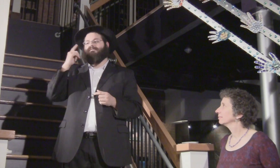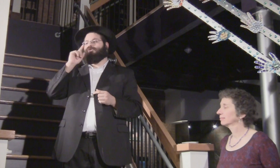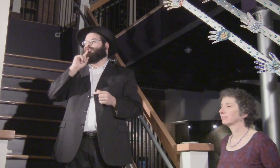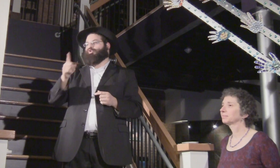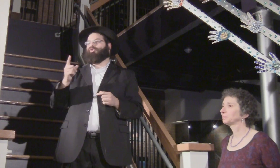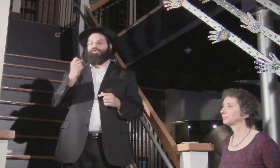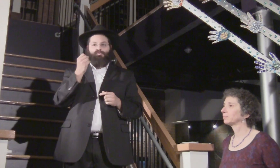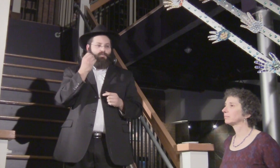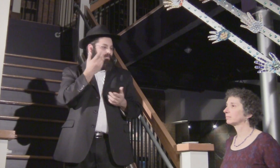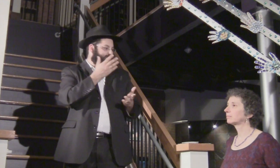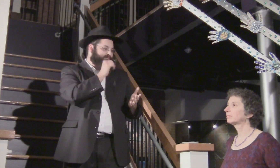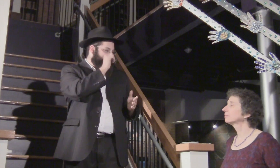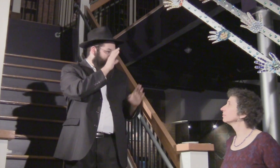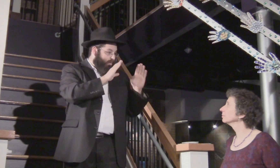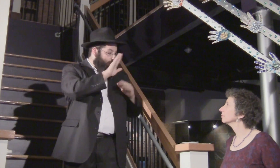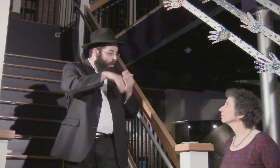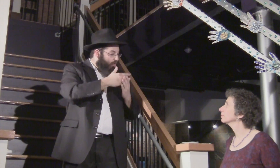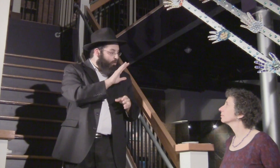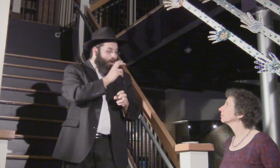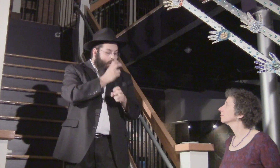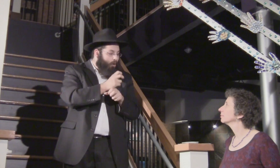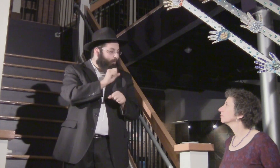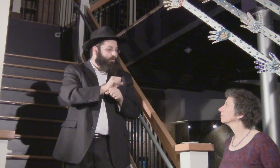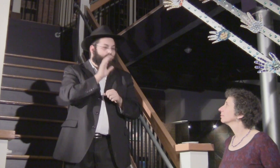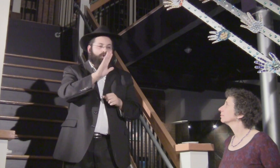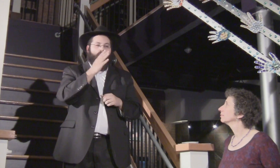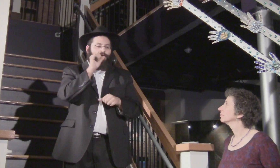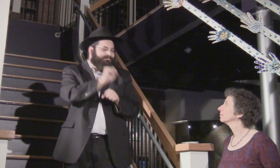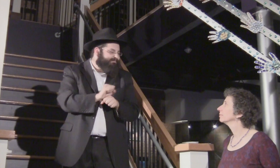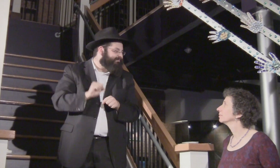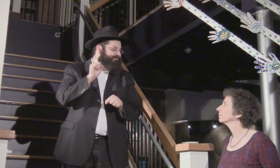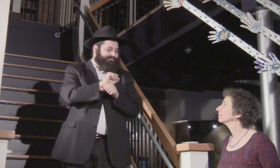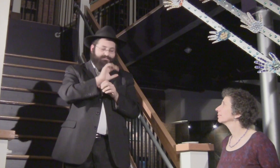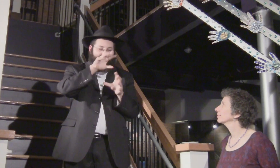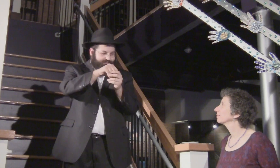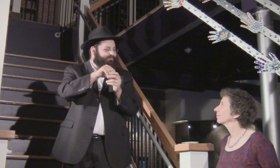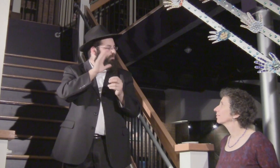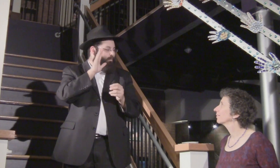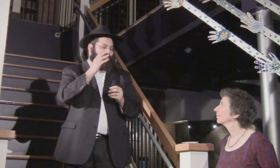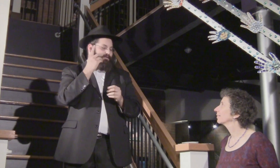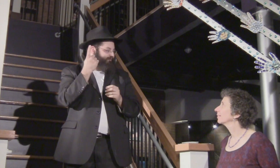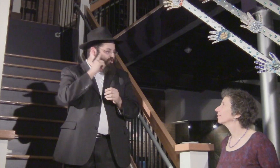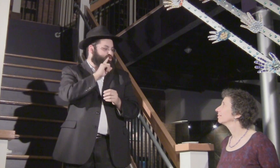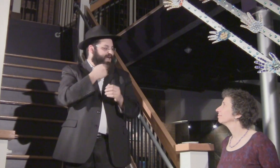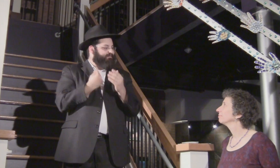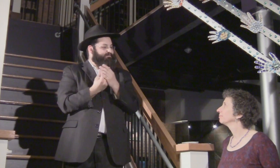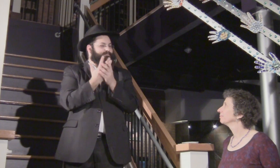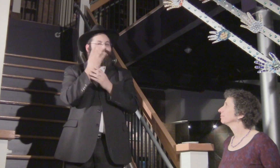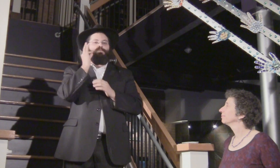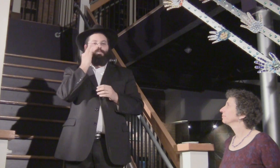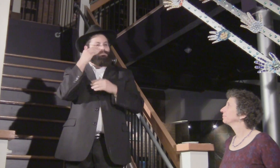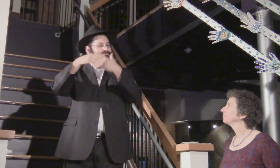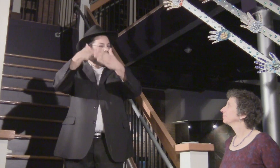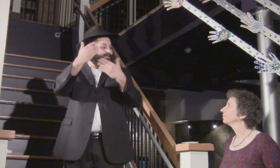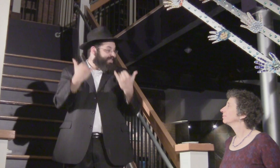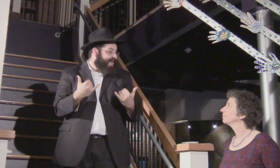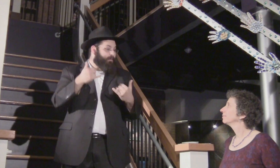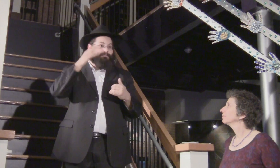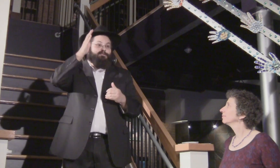our generation and the next generation? For sure. Don't worry. All that hard work that you did will grow in the